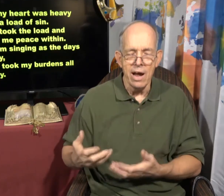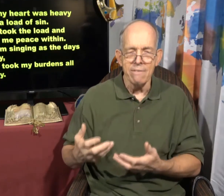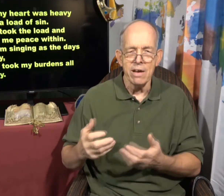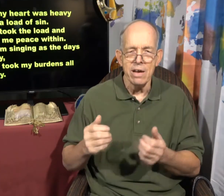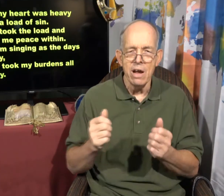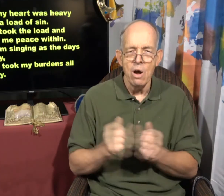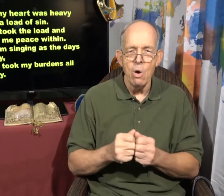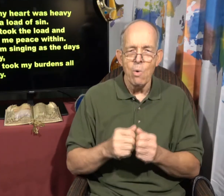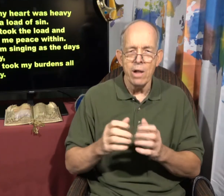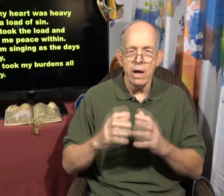away.